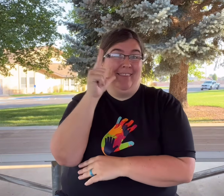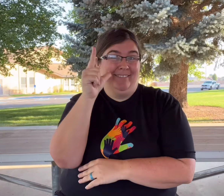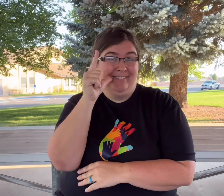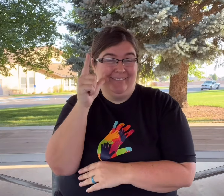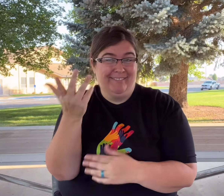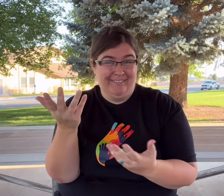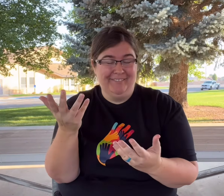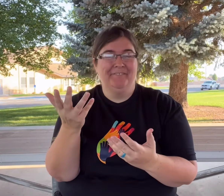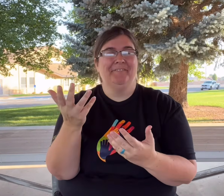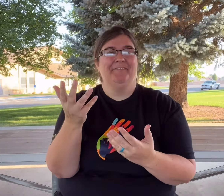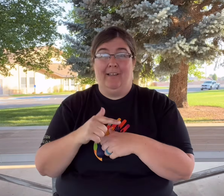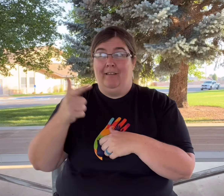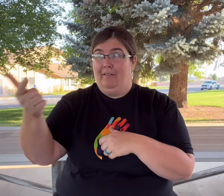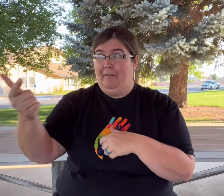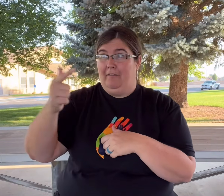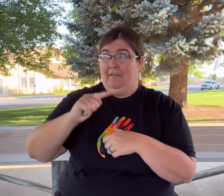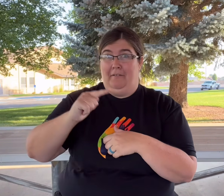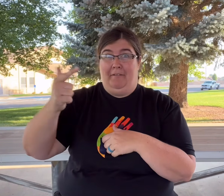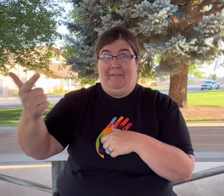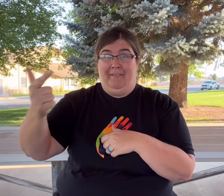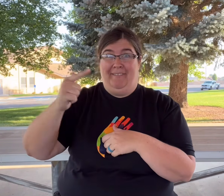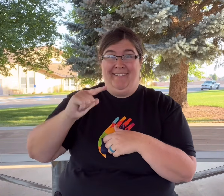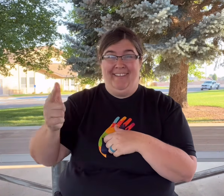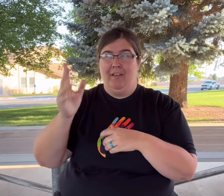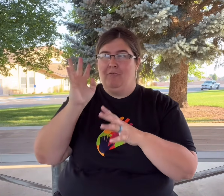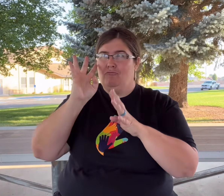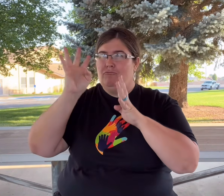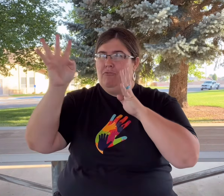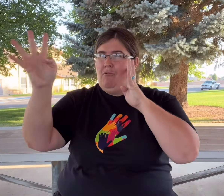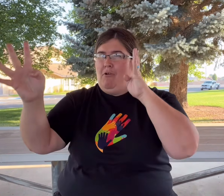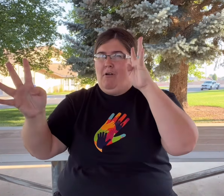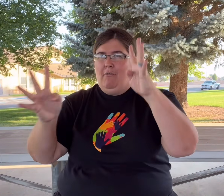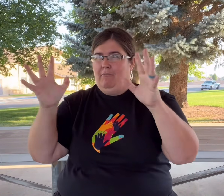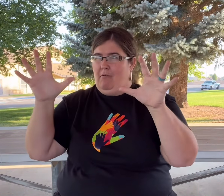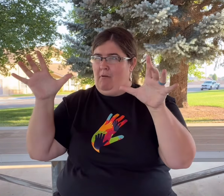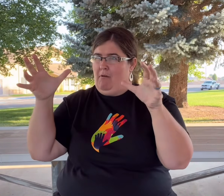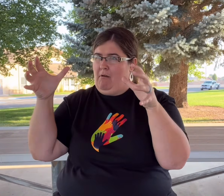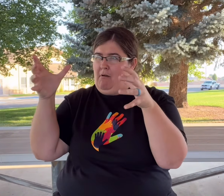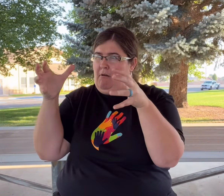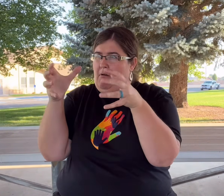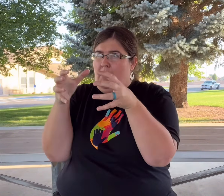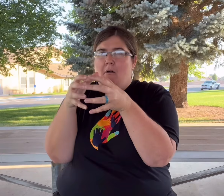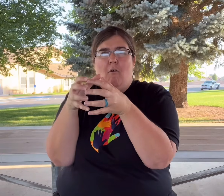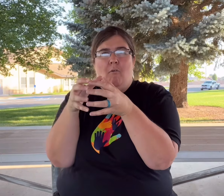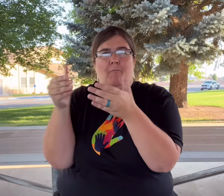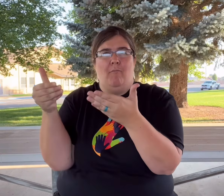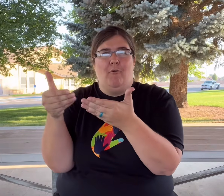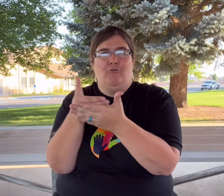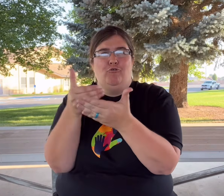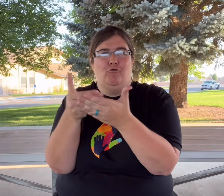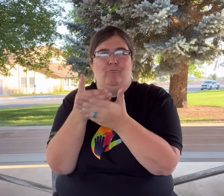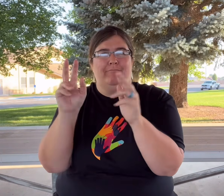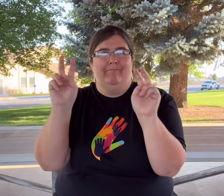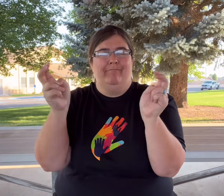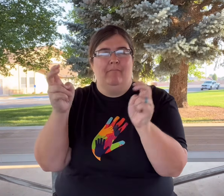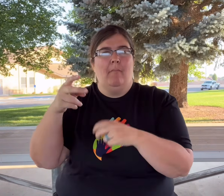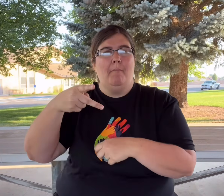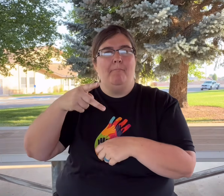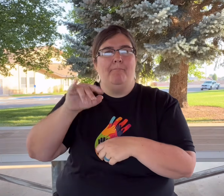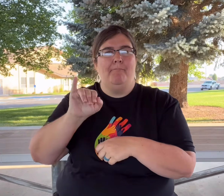for lunch. And we'll take turns creating these signs, and that makes sense to both of us to kind of form this new language. It's like a pigeon language